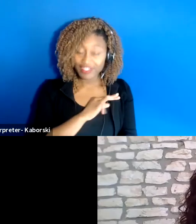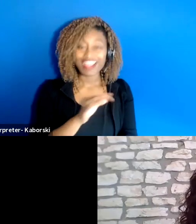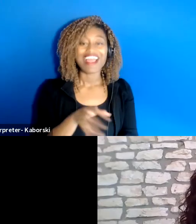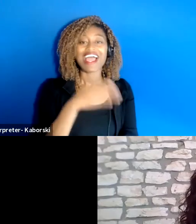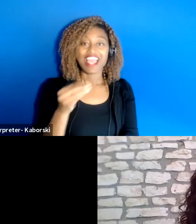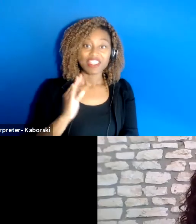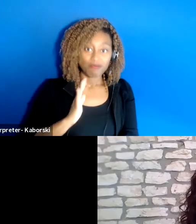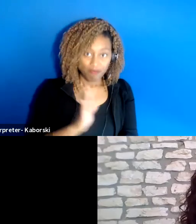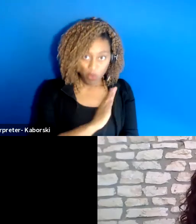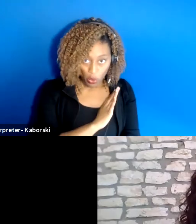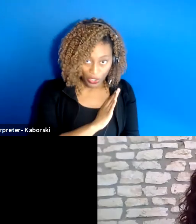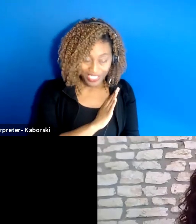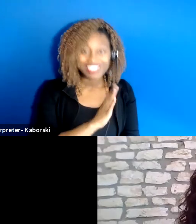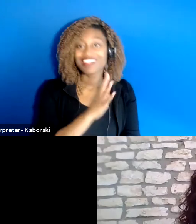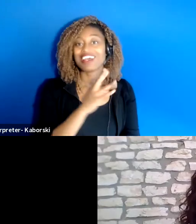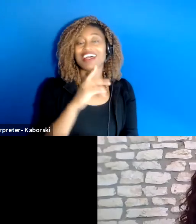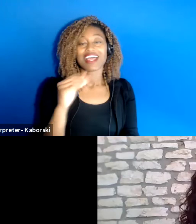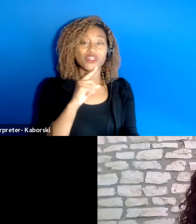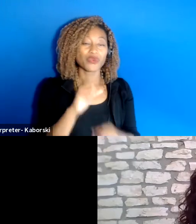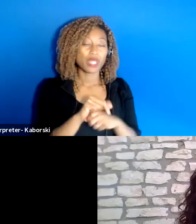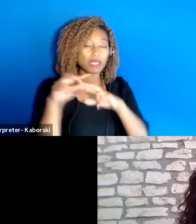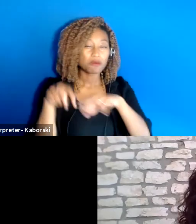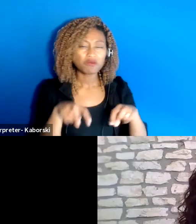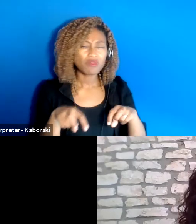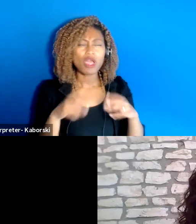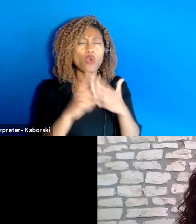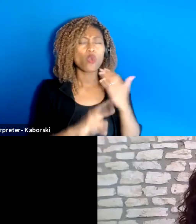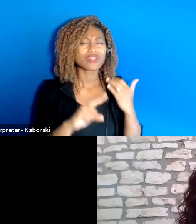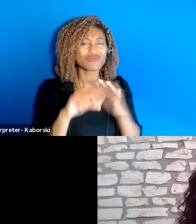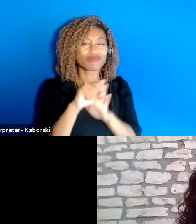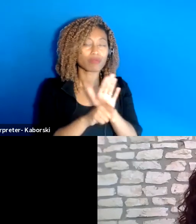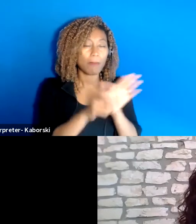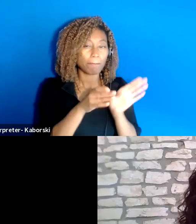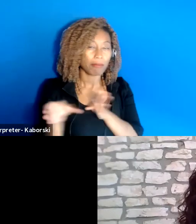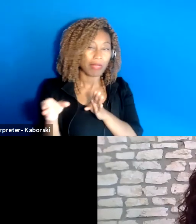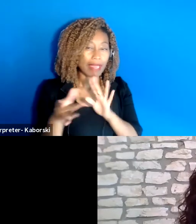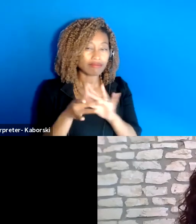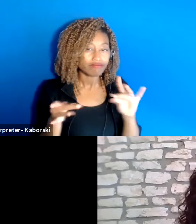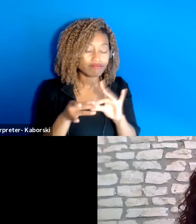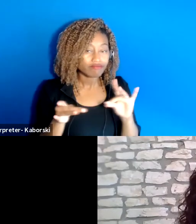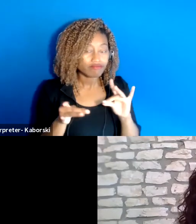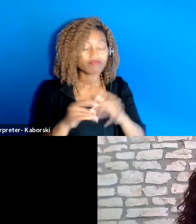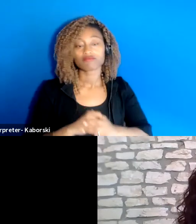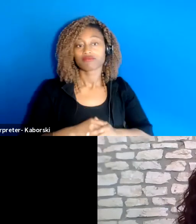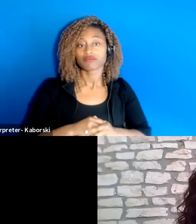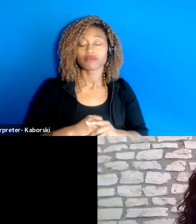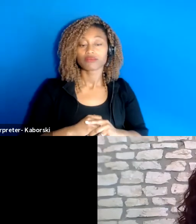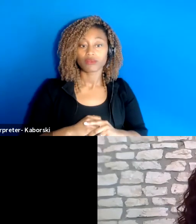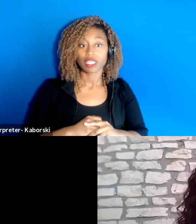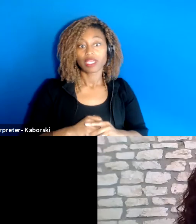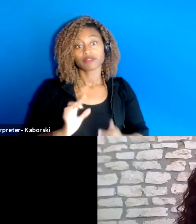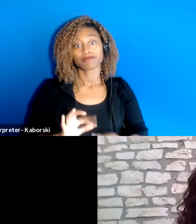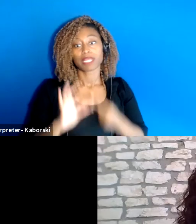the board and really looking at what the state plan says with regards to